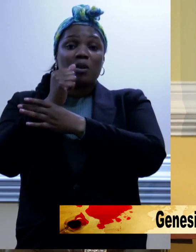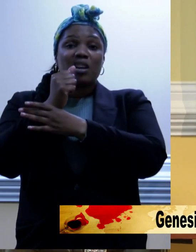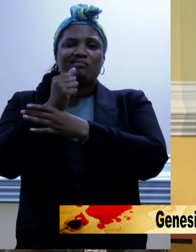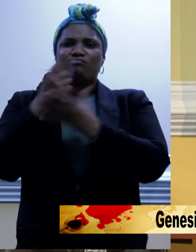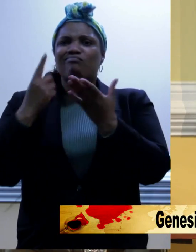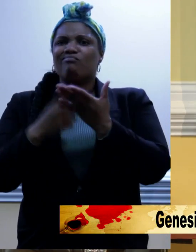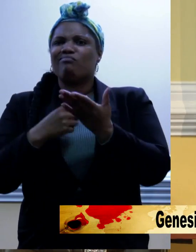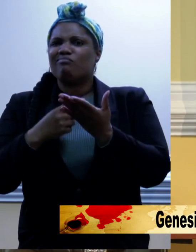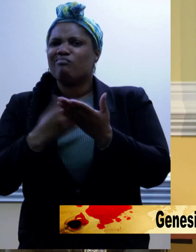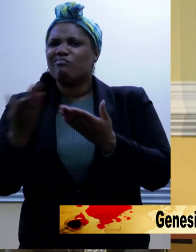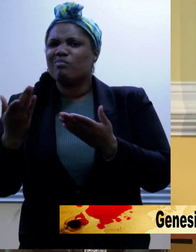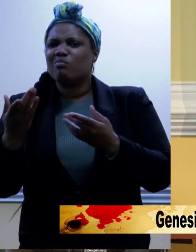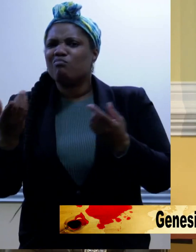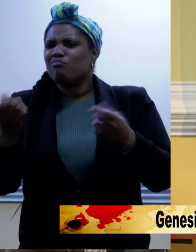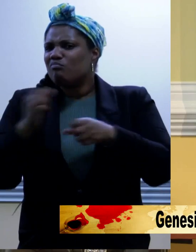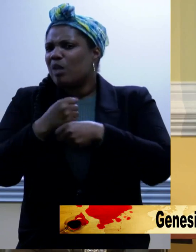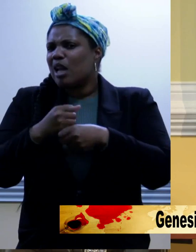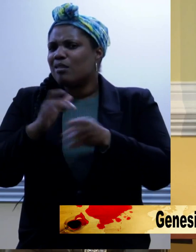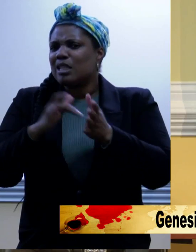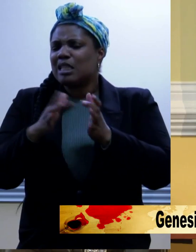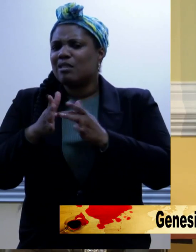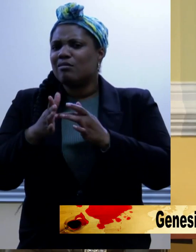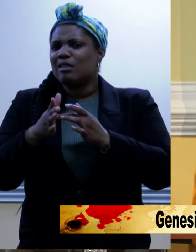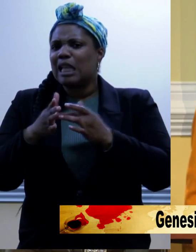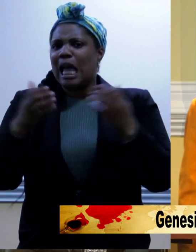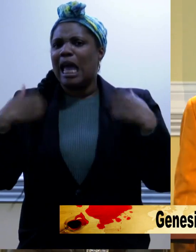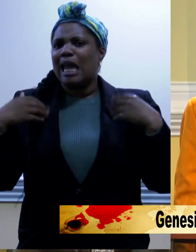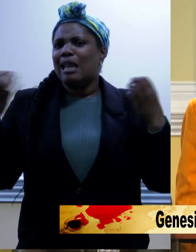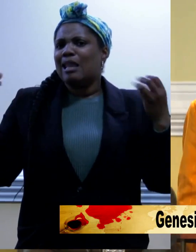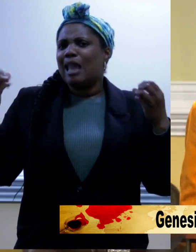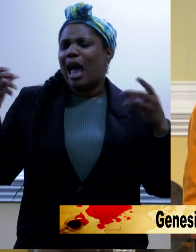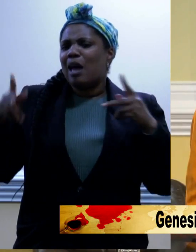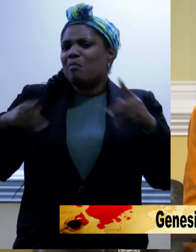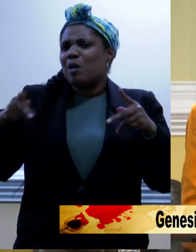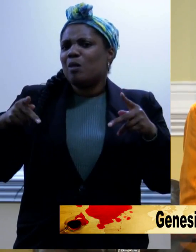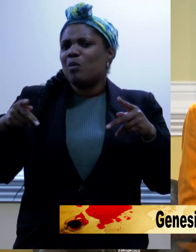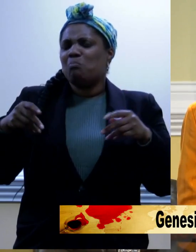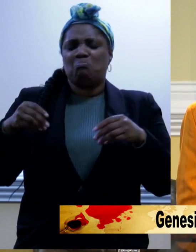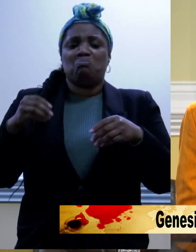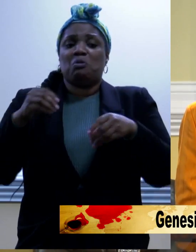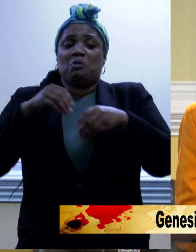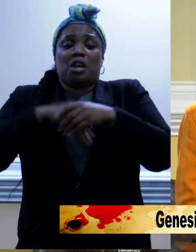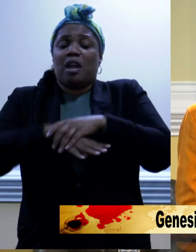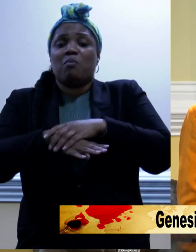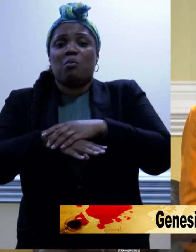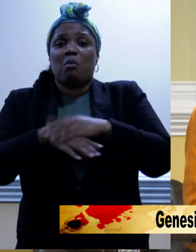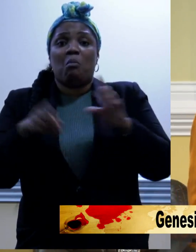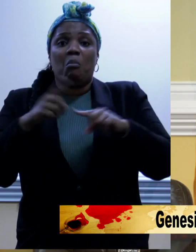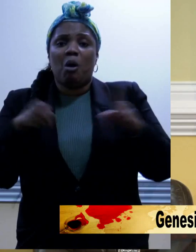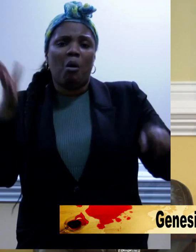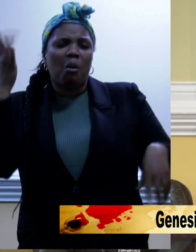this. Because he had a lot of great patriots. You understand? Yes.